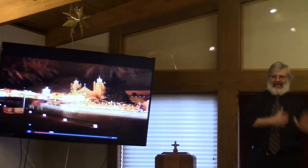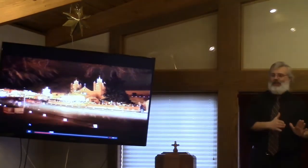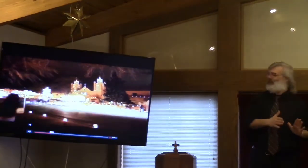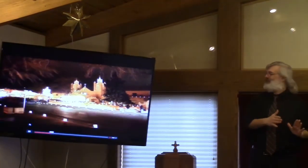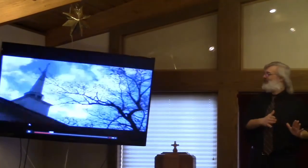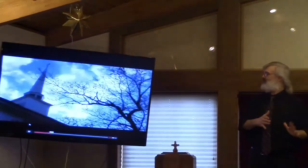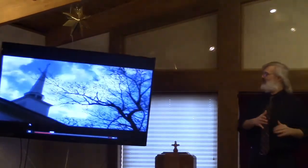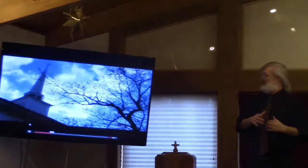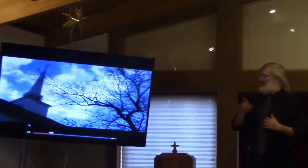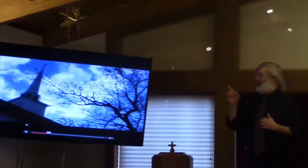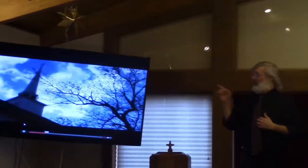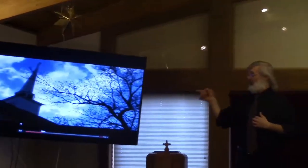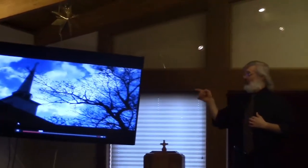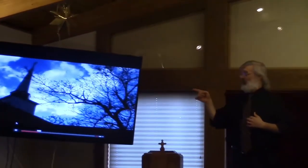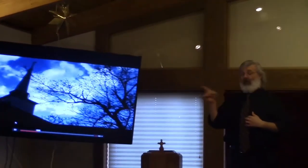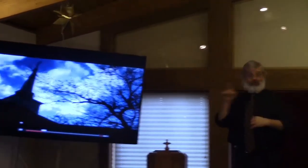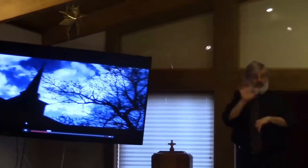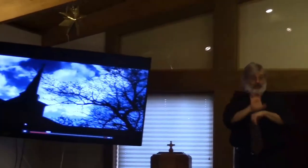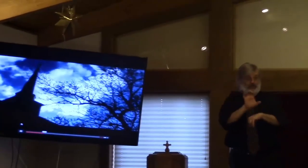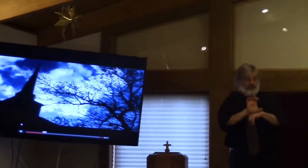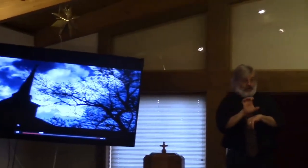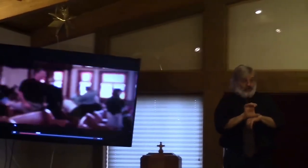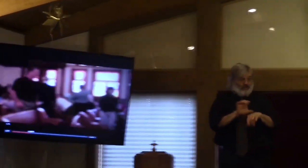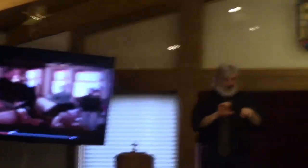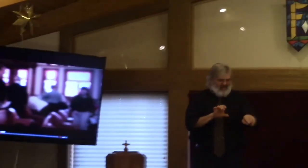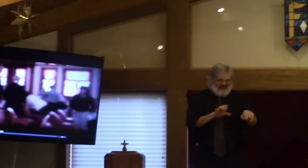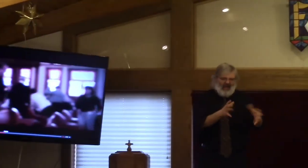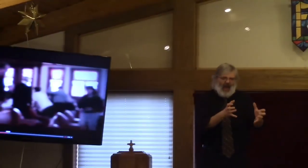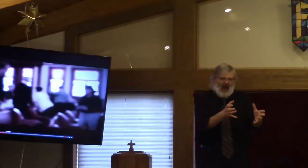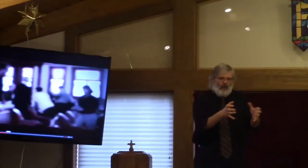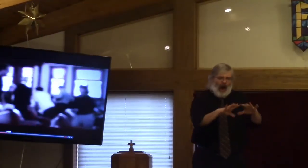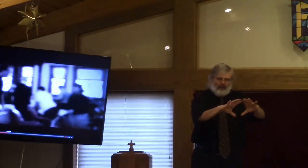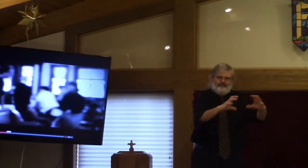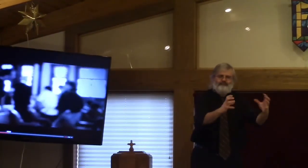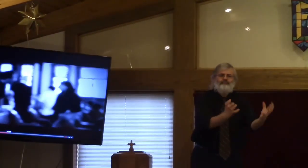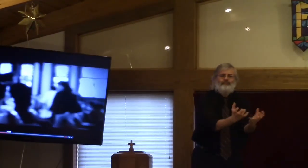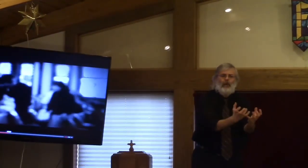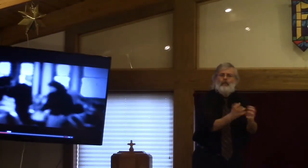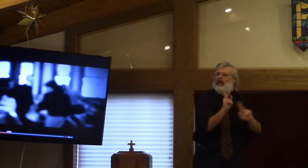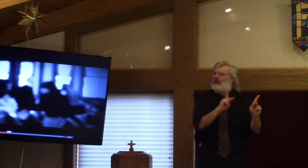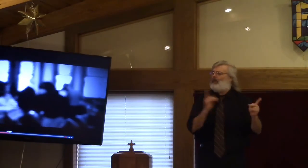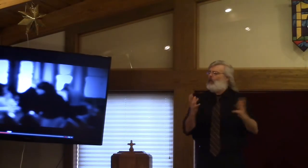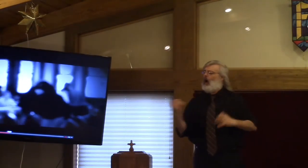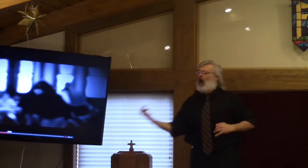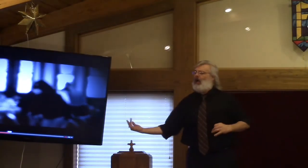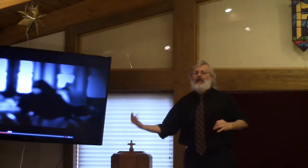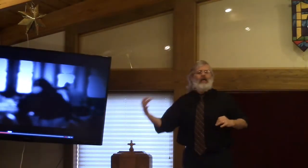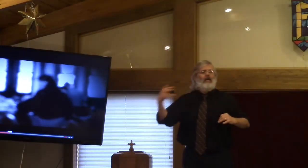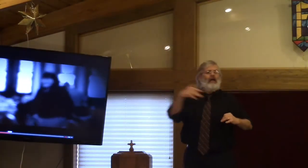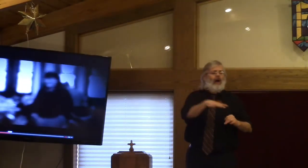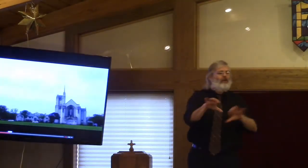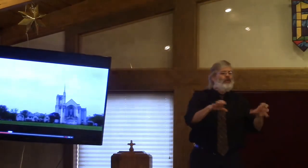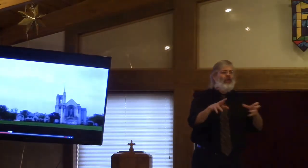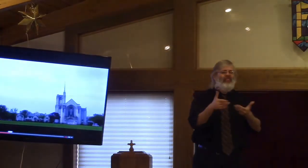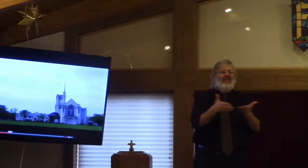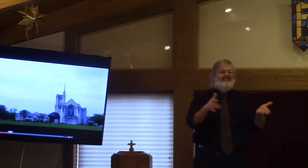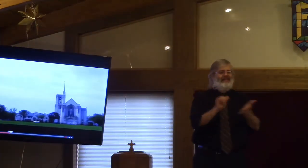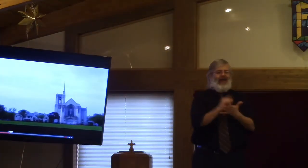The church is the one place where they feel that they can come and voice their opinions and do things that are disruptive. It would probably be